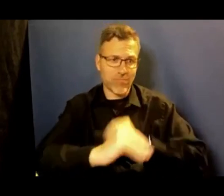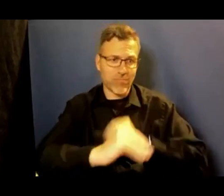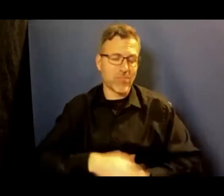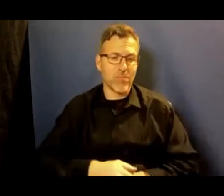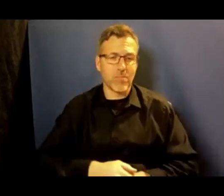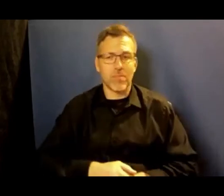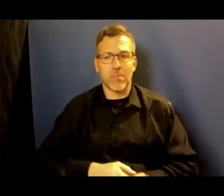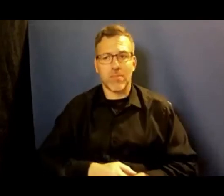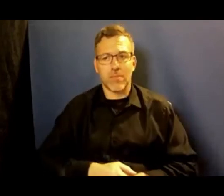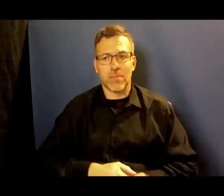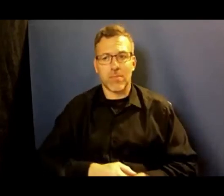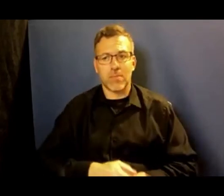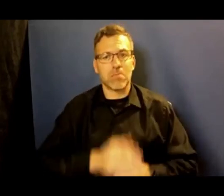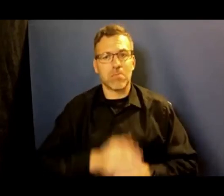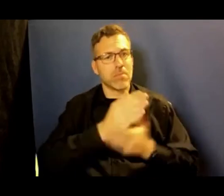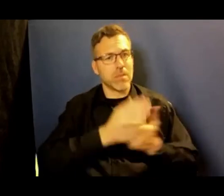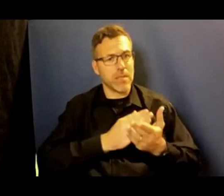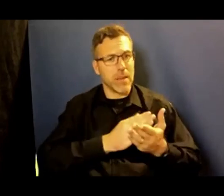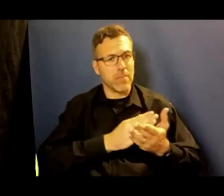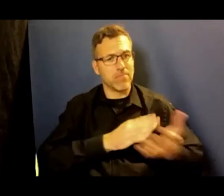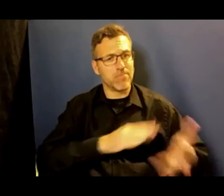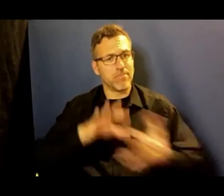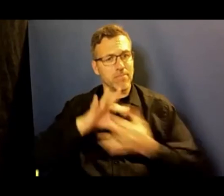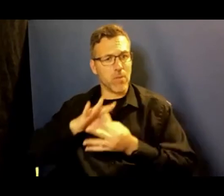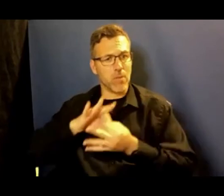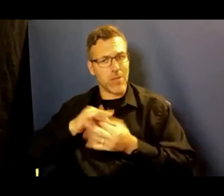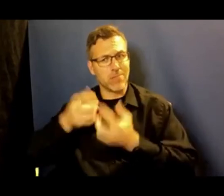Some we put on a machine.